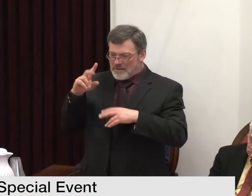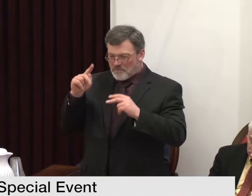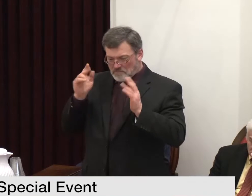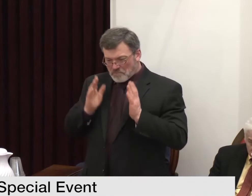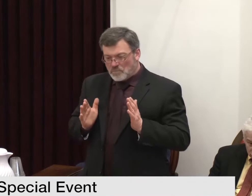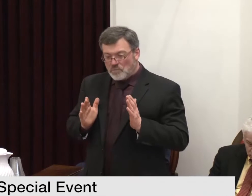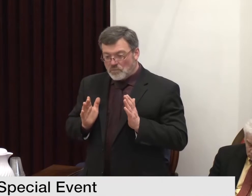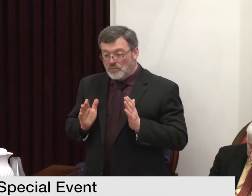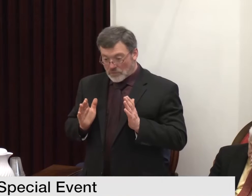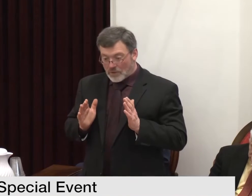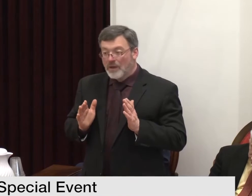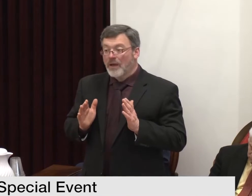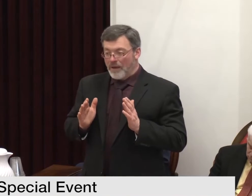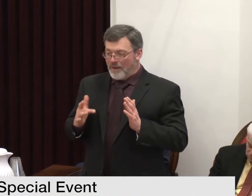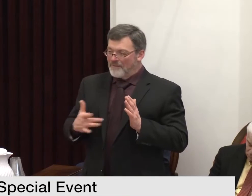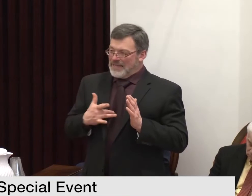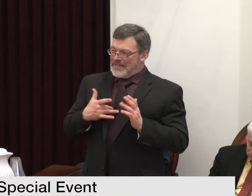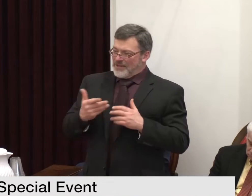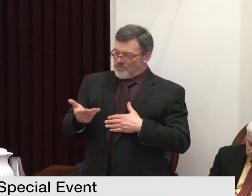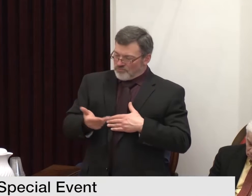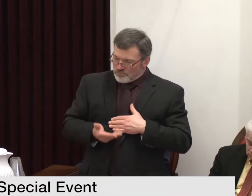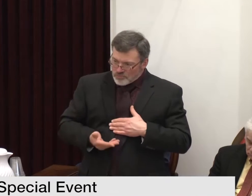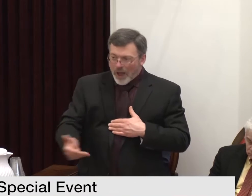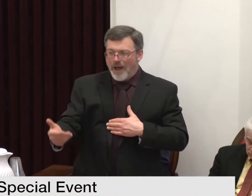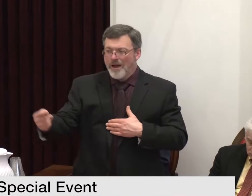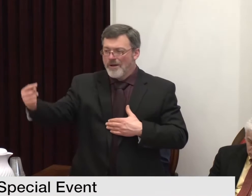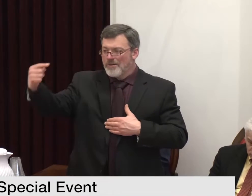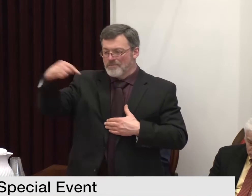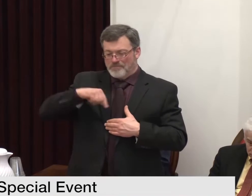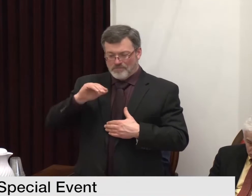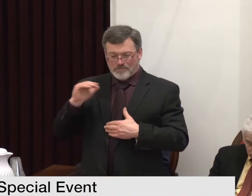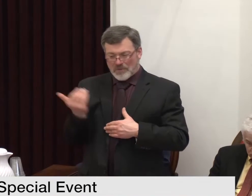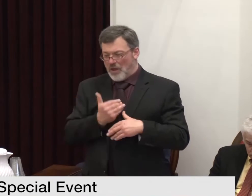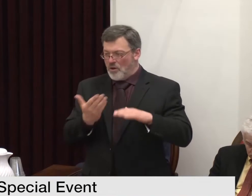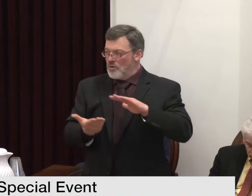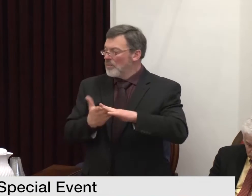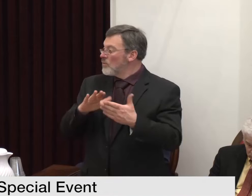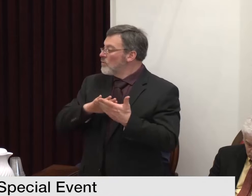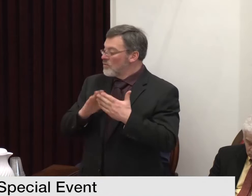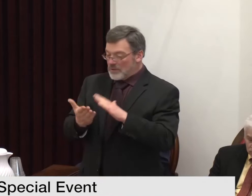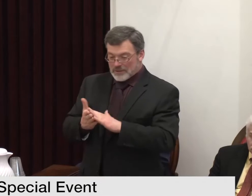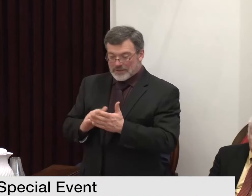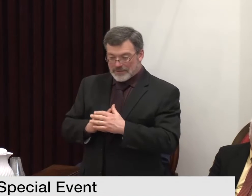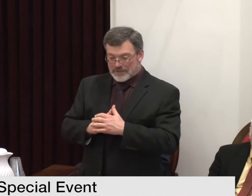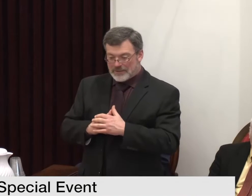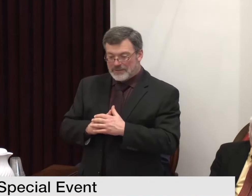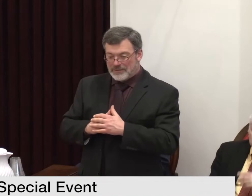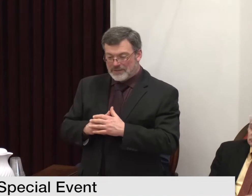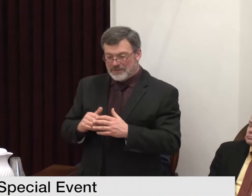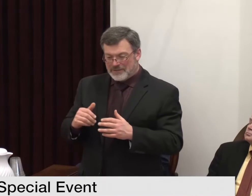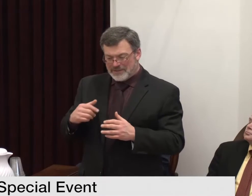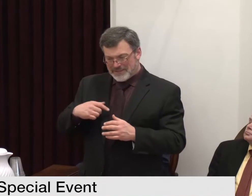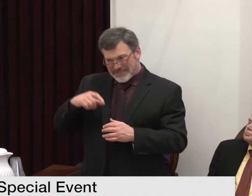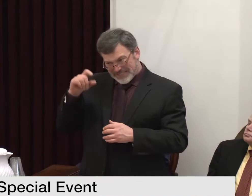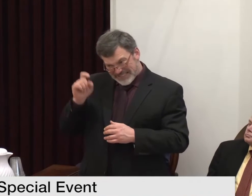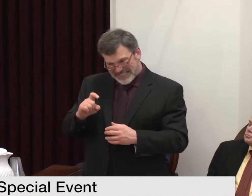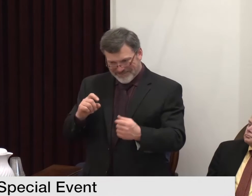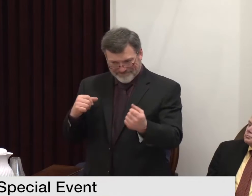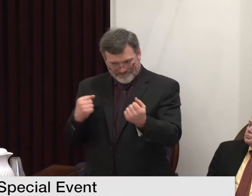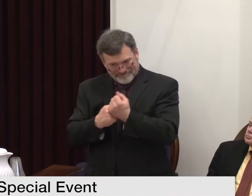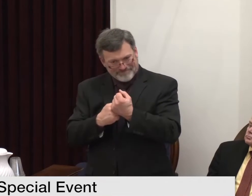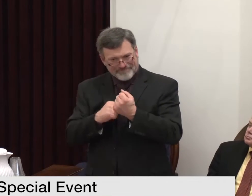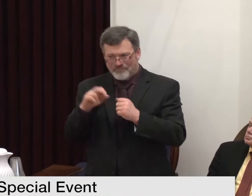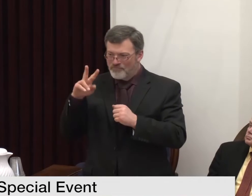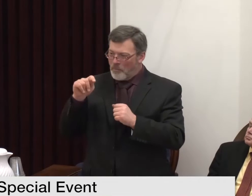communities, invest in the social issues we care about, and support the people of our state so they can all lead